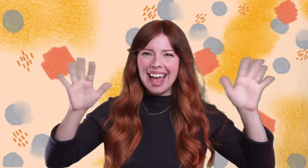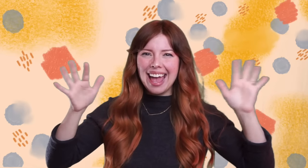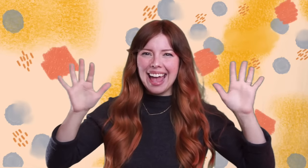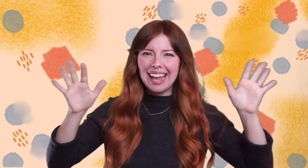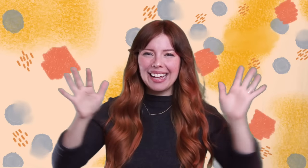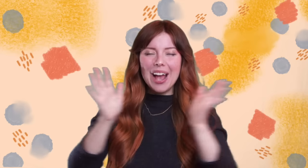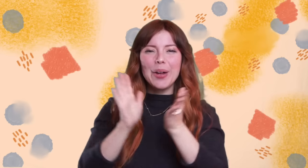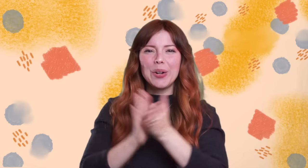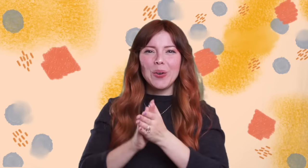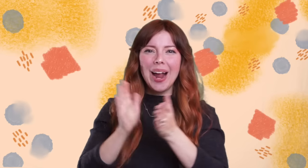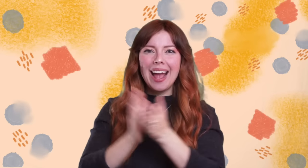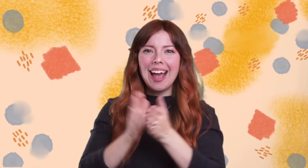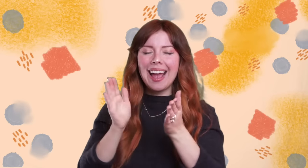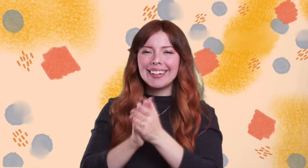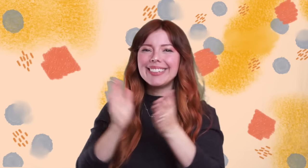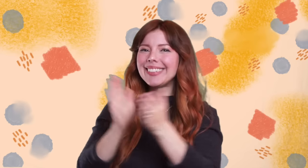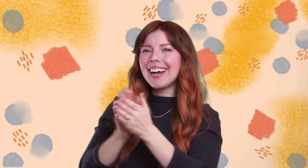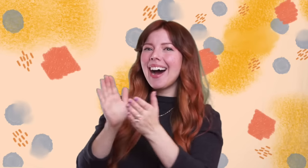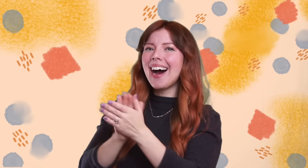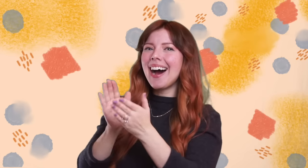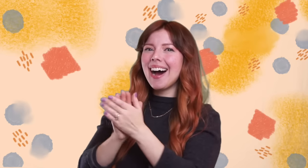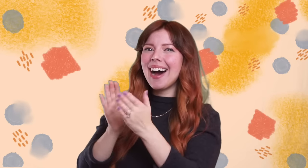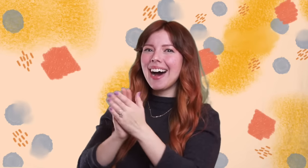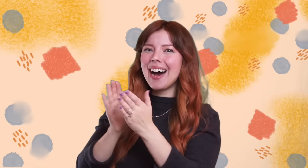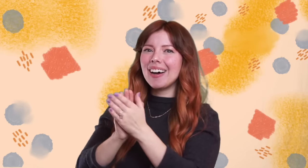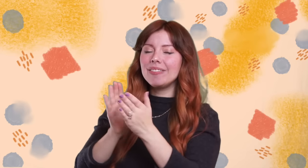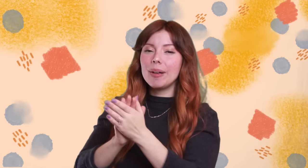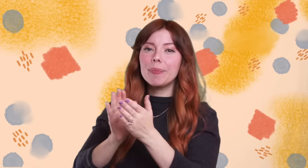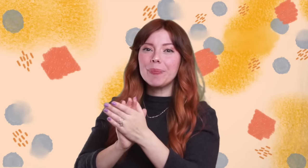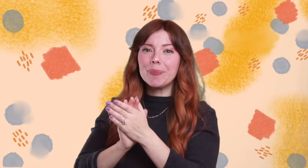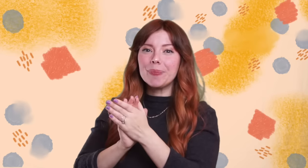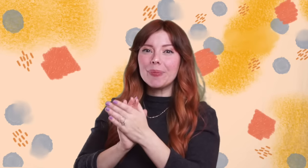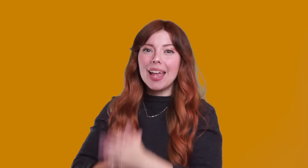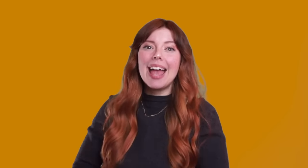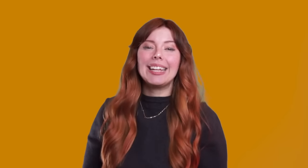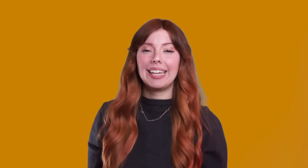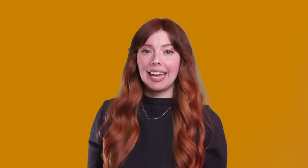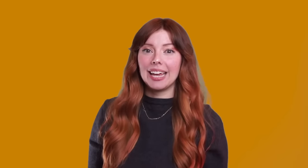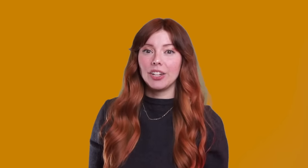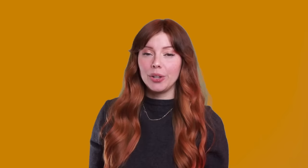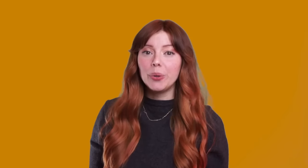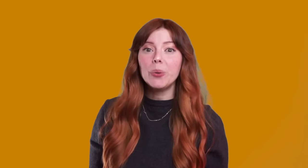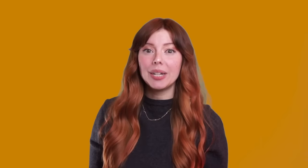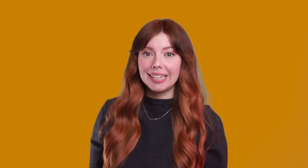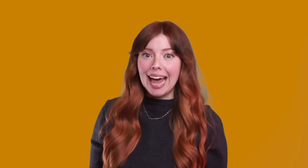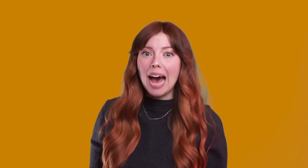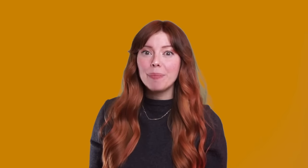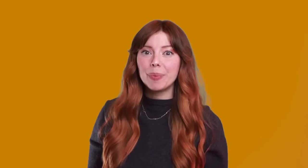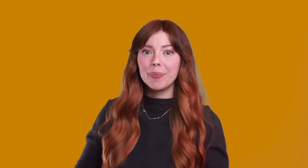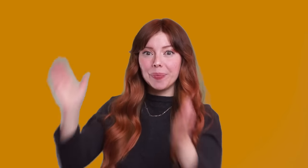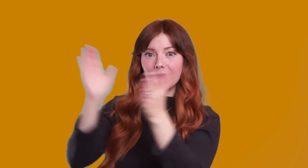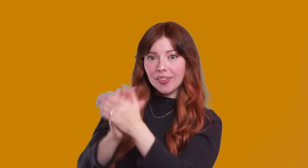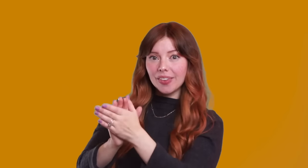Yay! Great job! Can you clap?